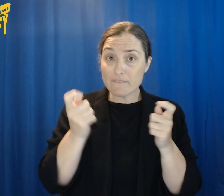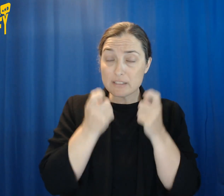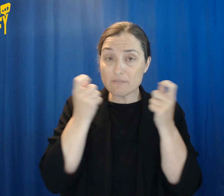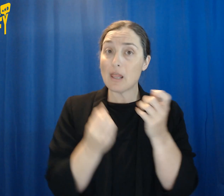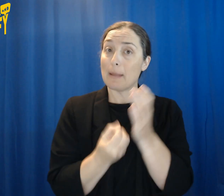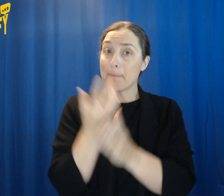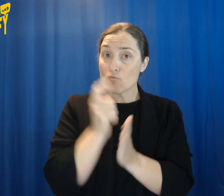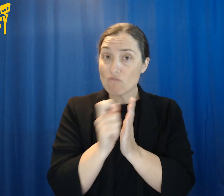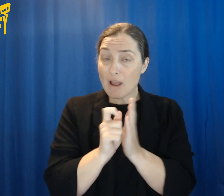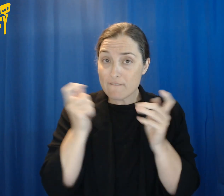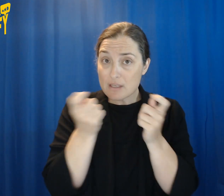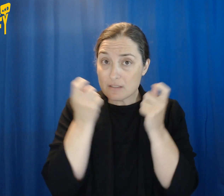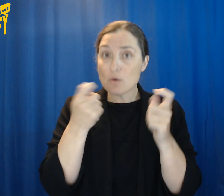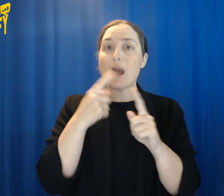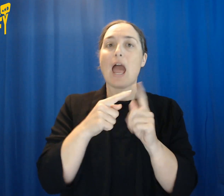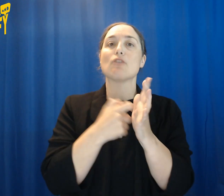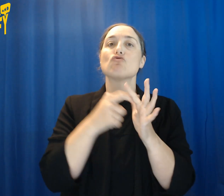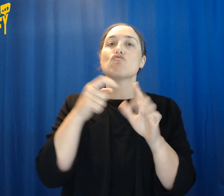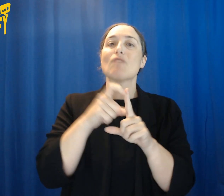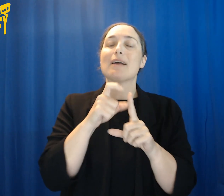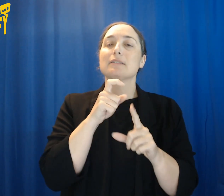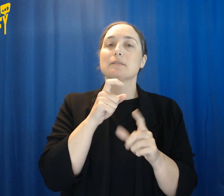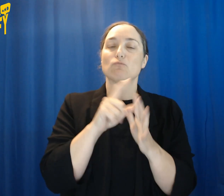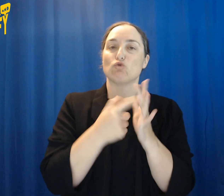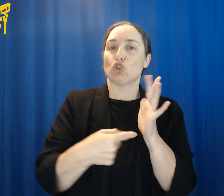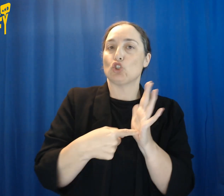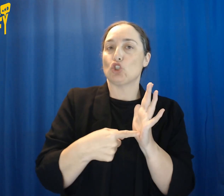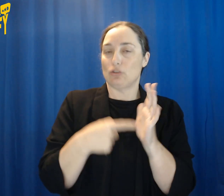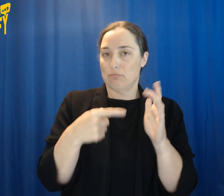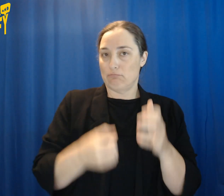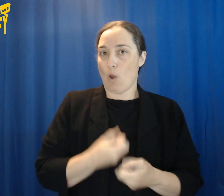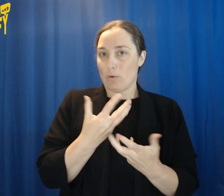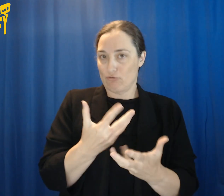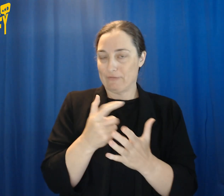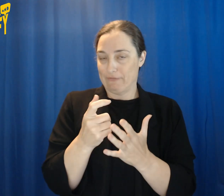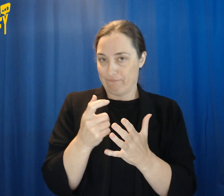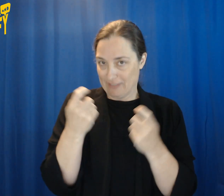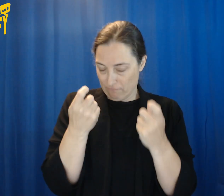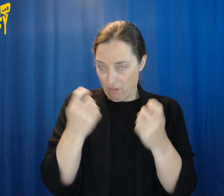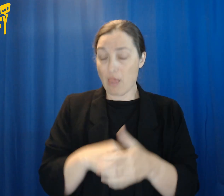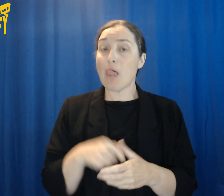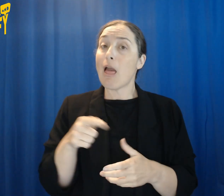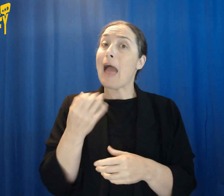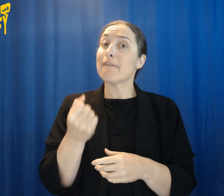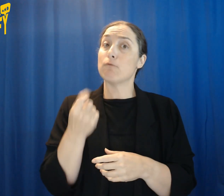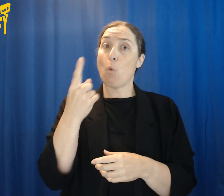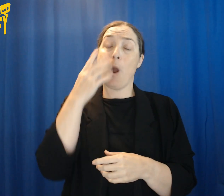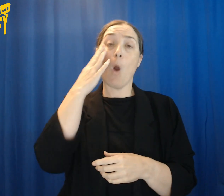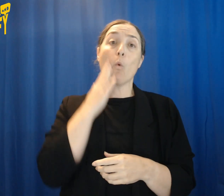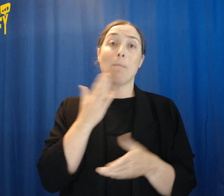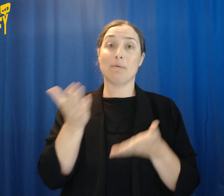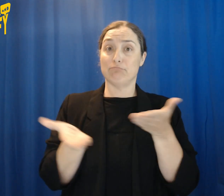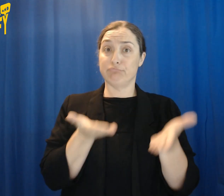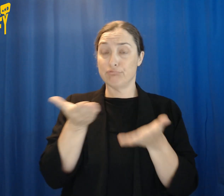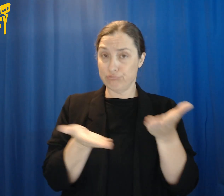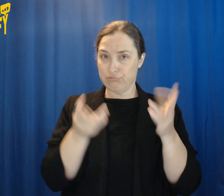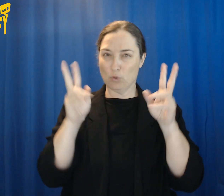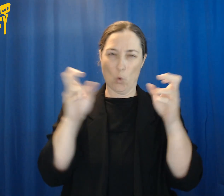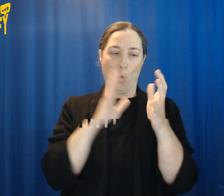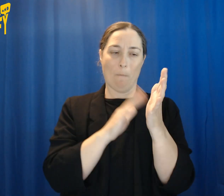Red Dirt Poetry Festival. She performed a one-woman show entitled Mormon Girl in 2019 at the Melbourne